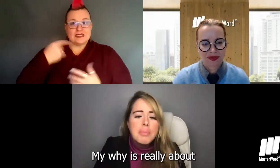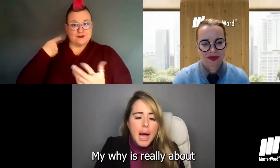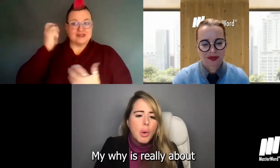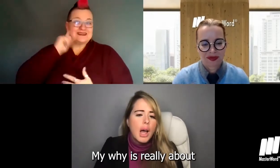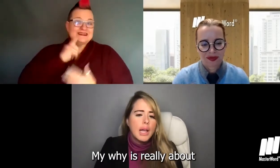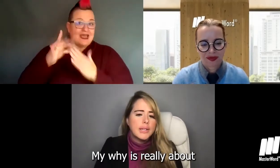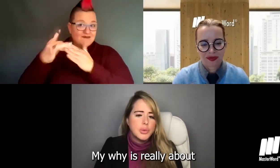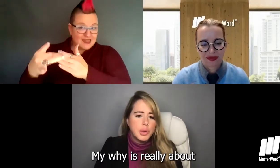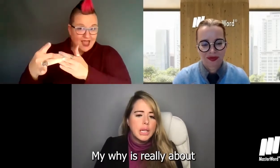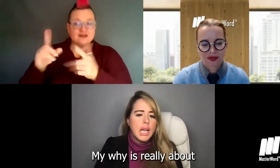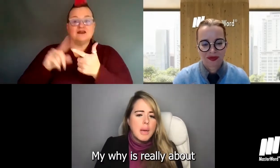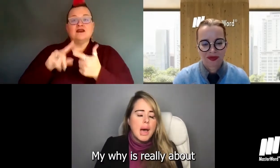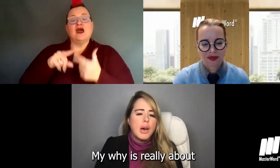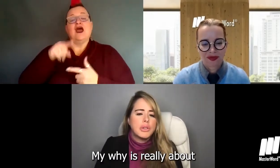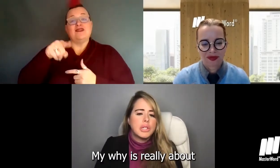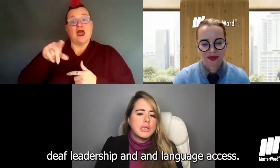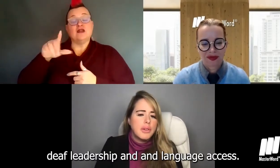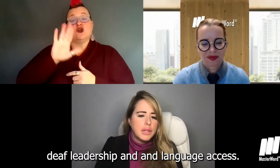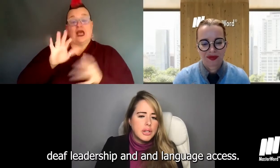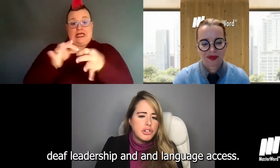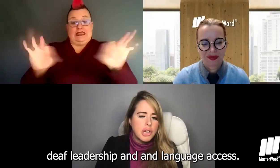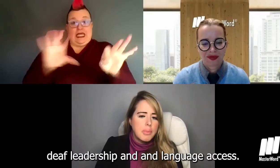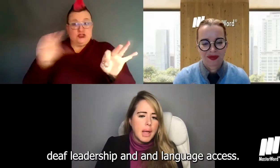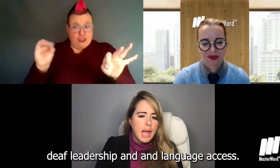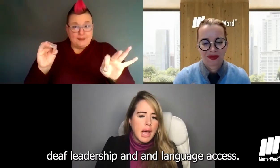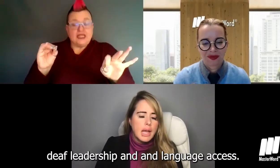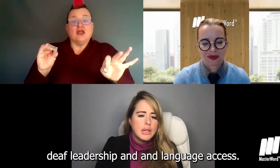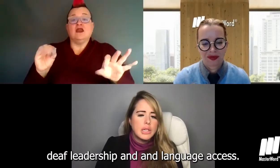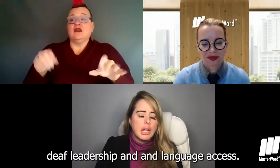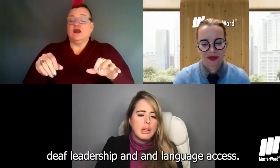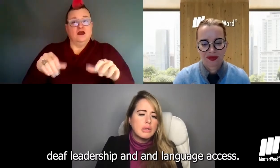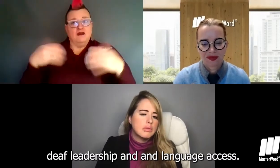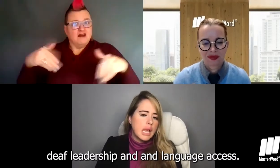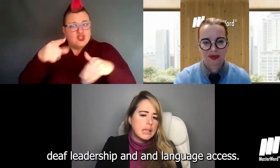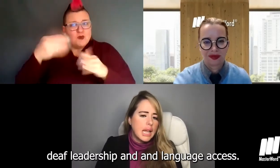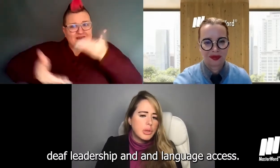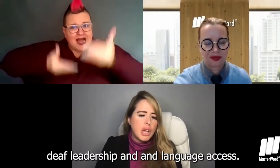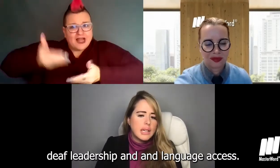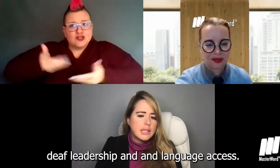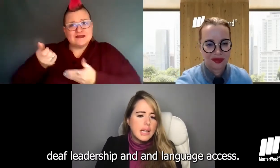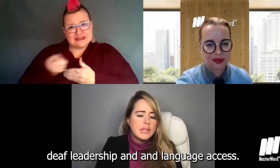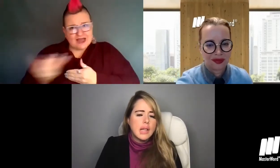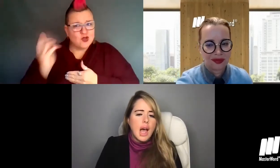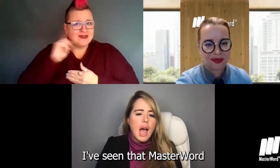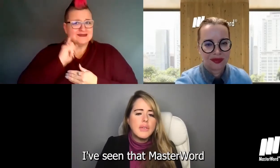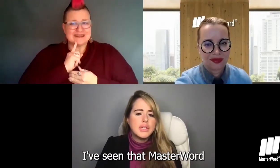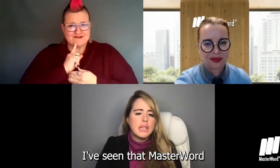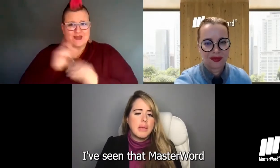My why is really about deaf leadership and language access. I've seen that